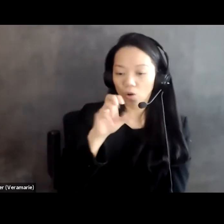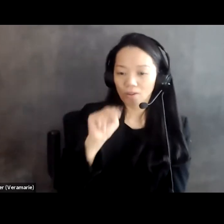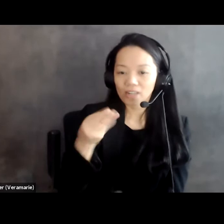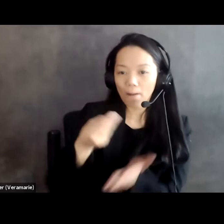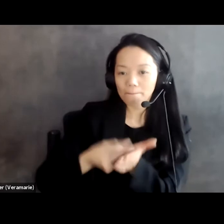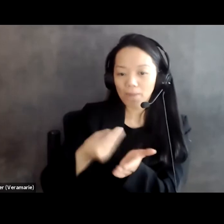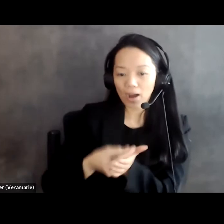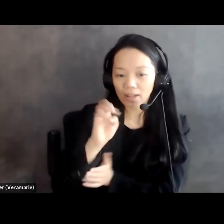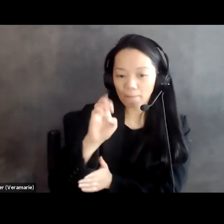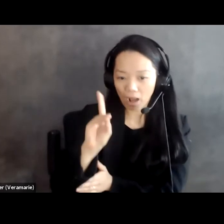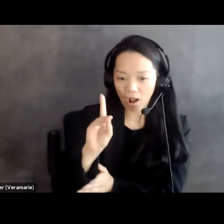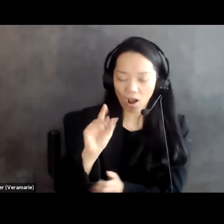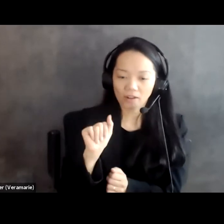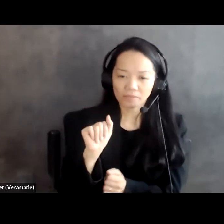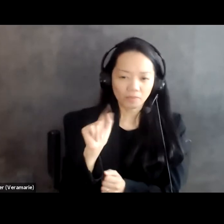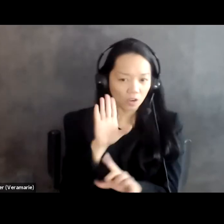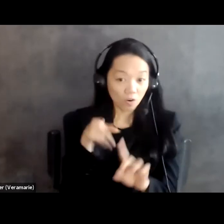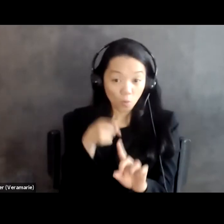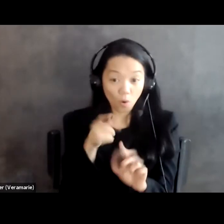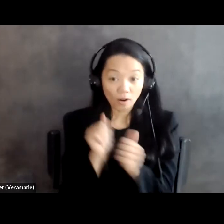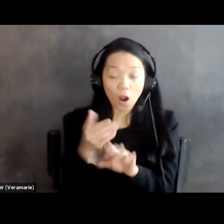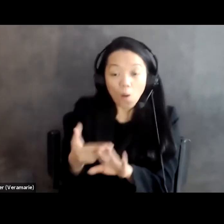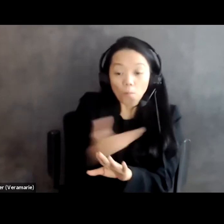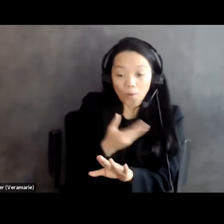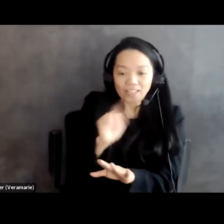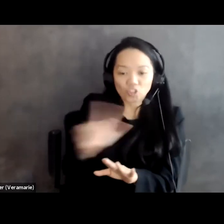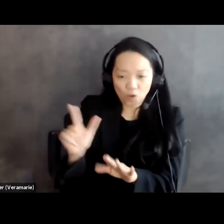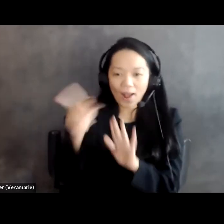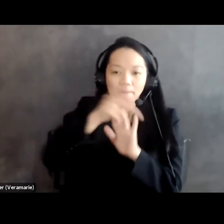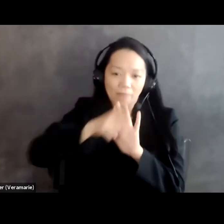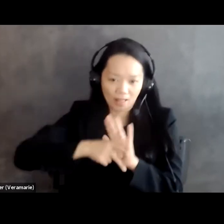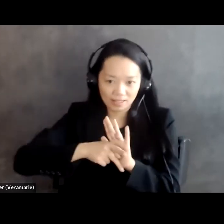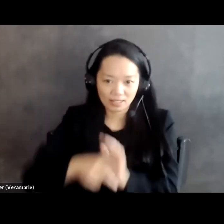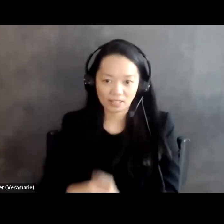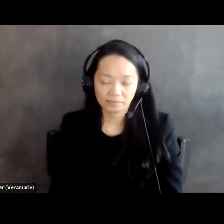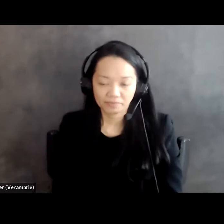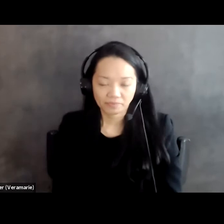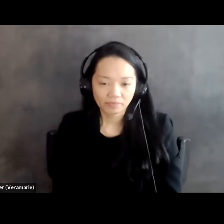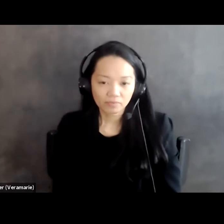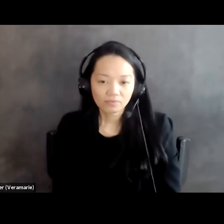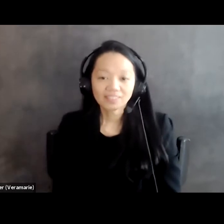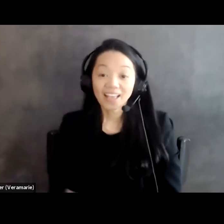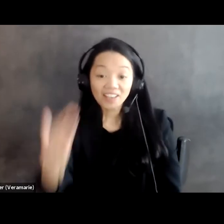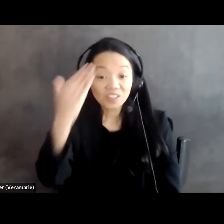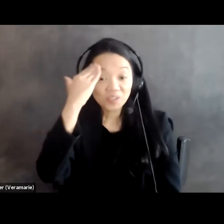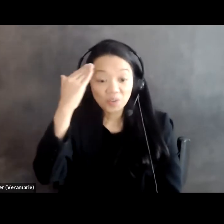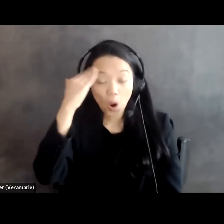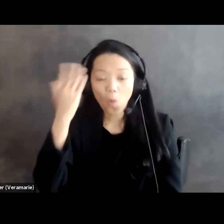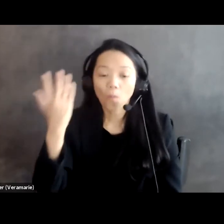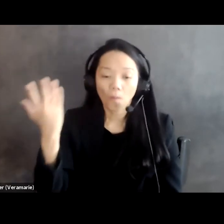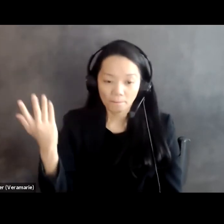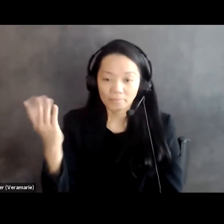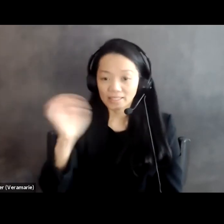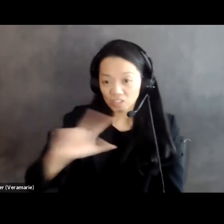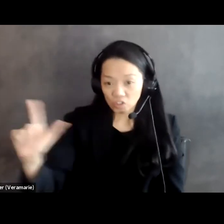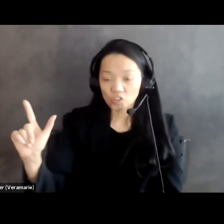on working on pretrial policy. As you may know, the